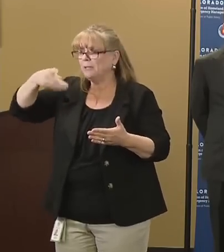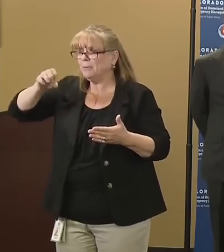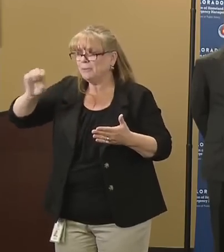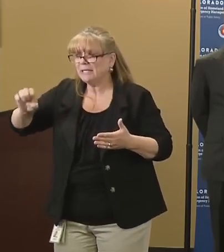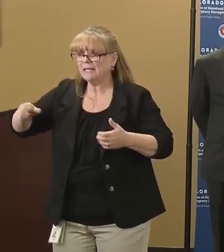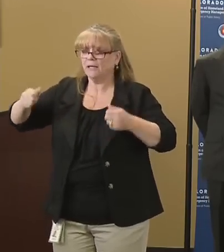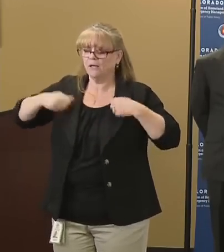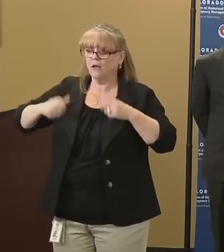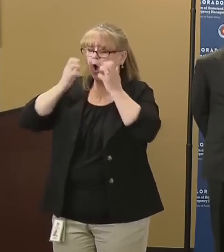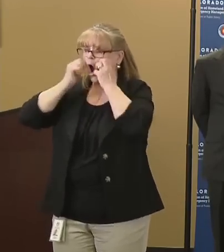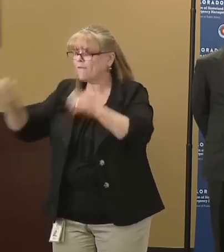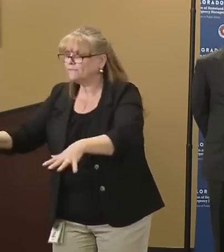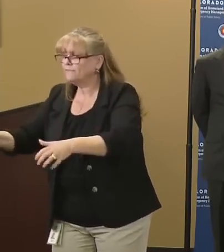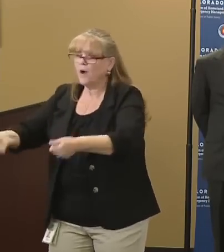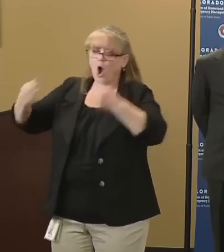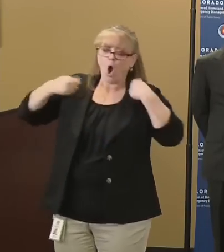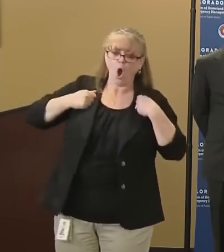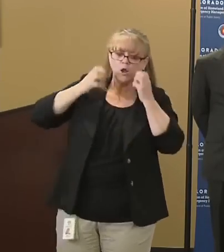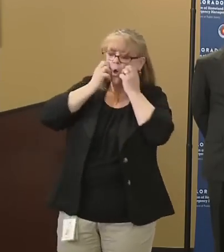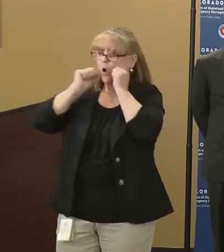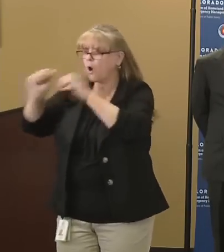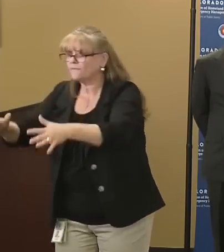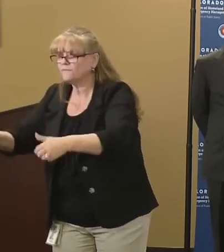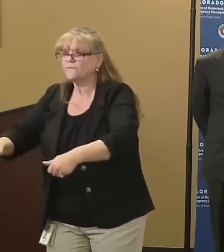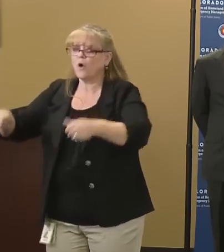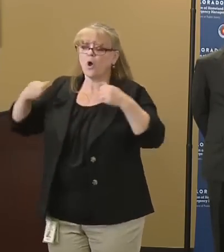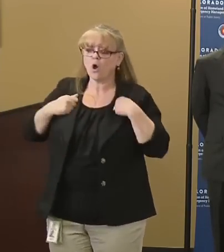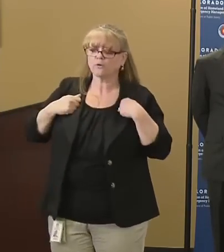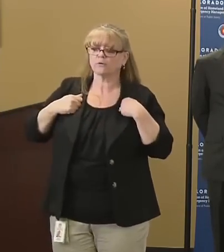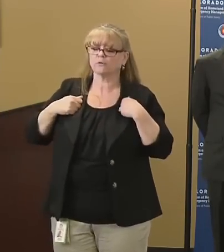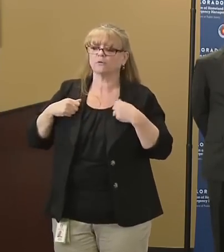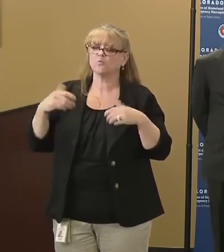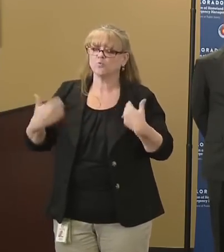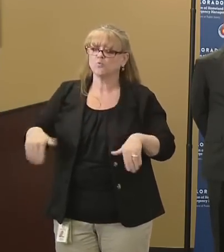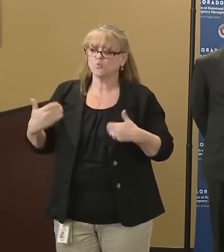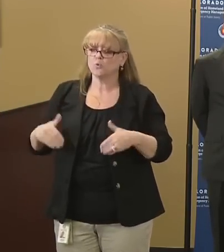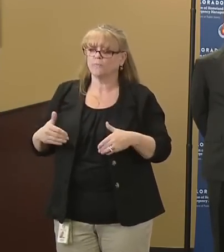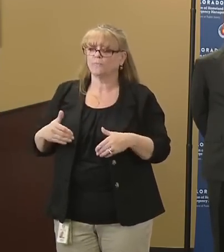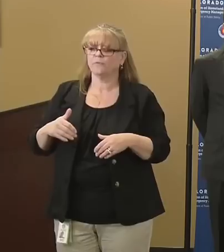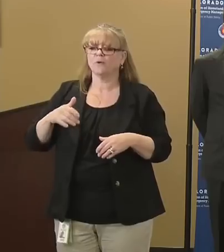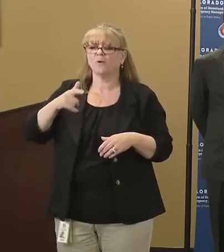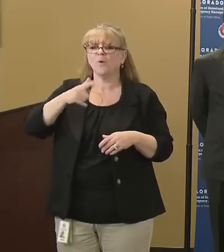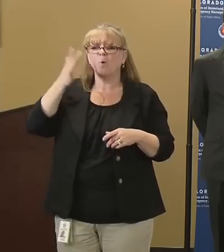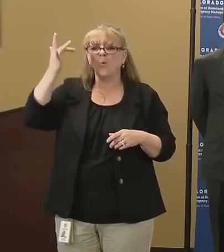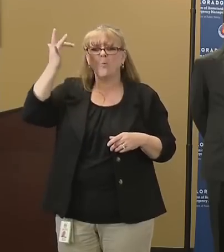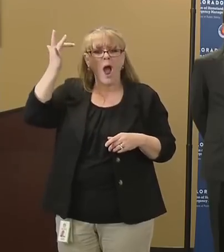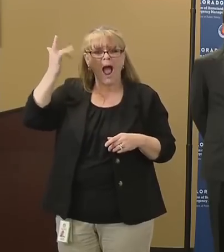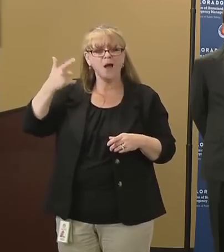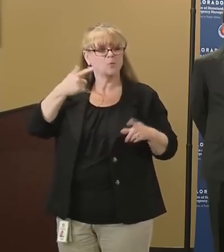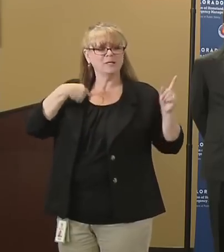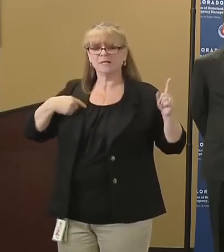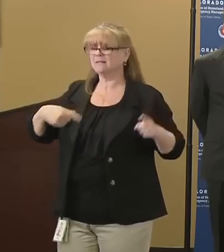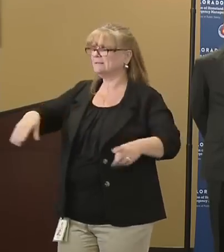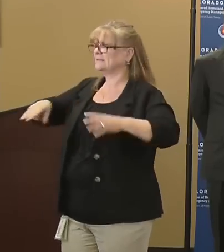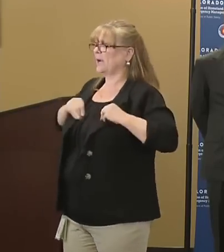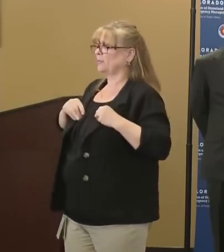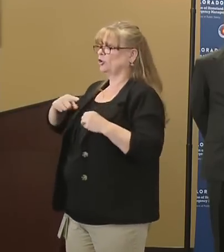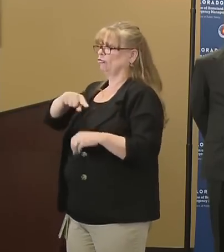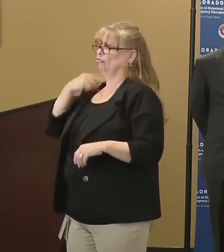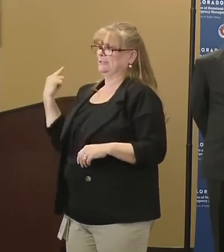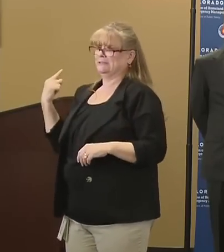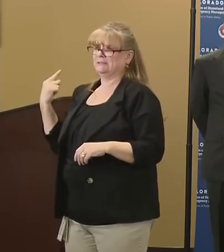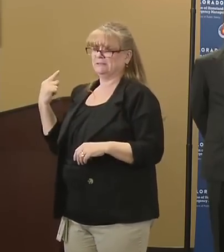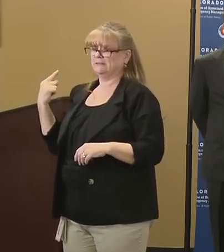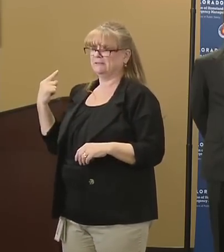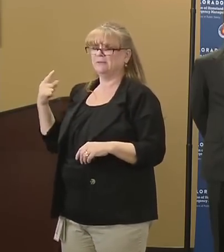do we take these personal risks? It's because it's a privilege and an honor to care for patients. However, I do worry about